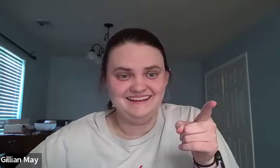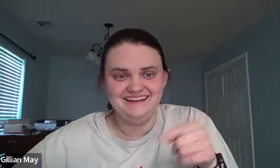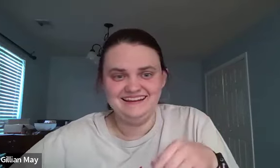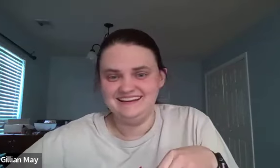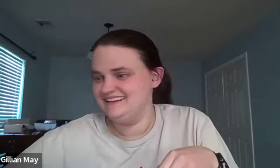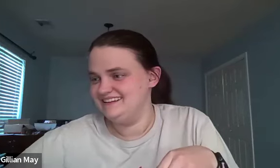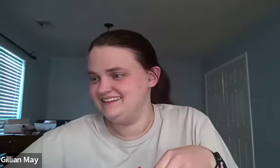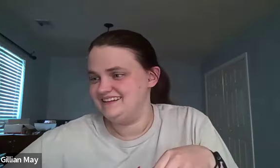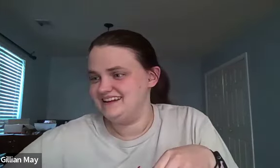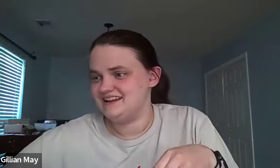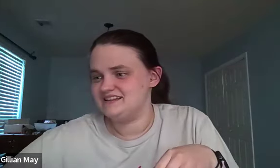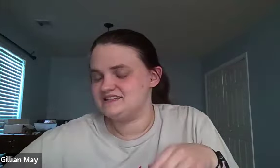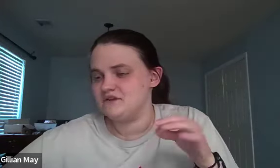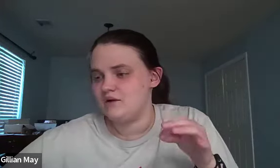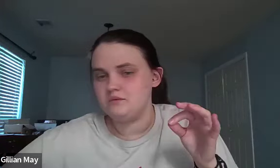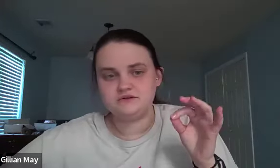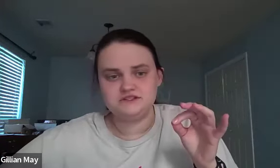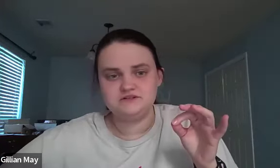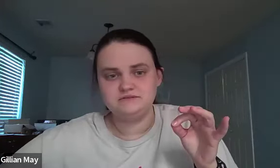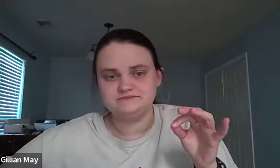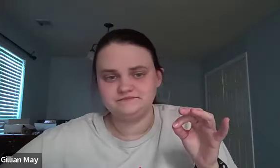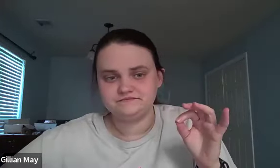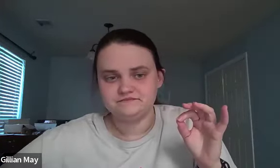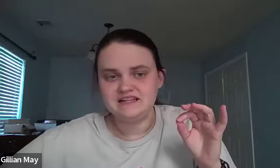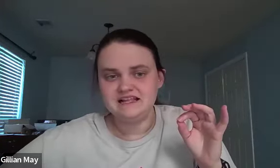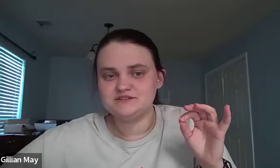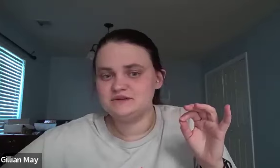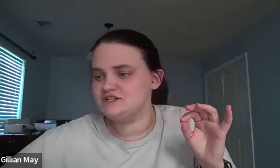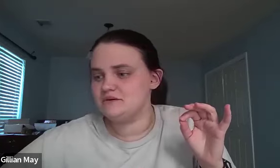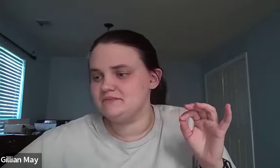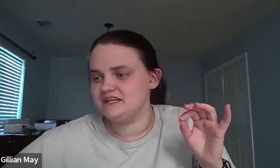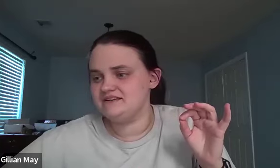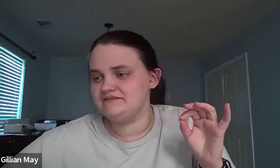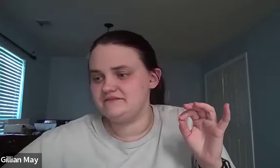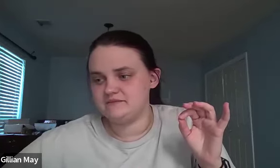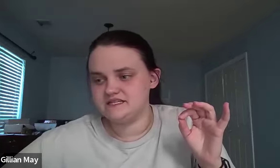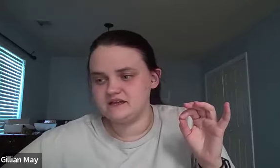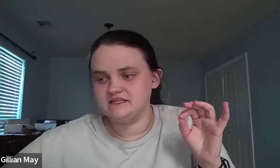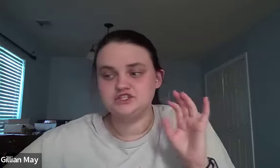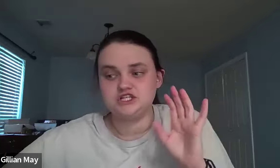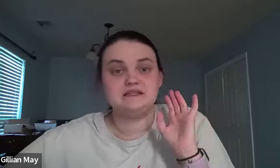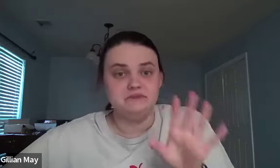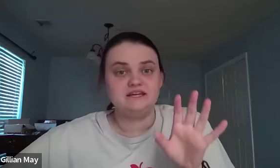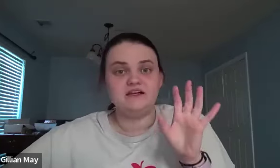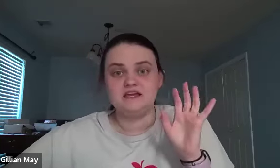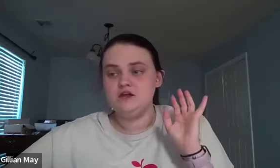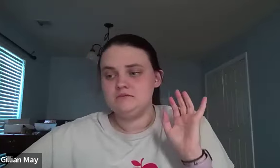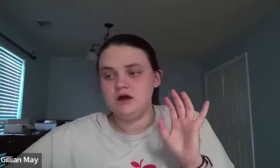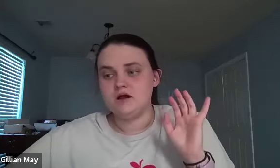Because if not, what we'll do is we can do immediate family signs, just the immediate, like mom,